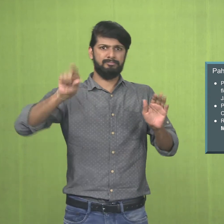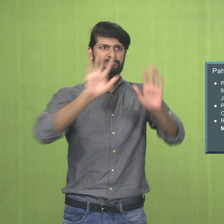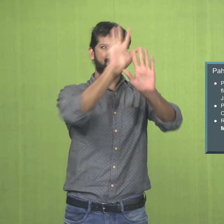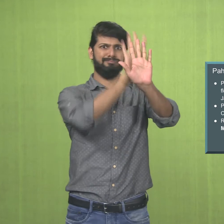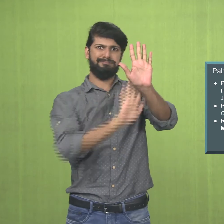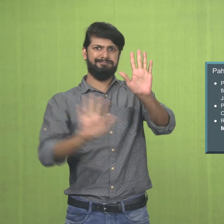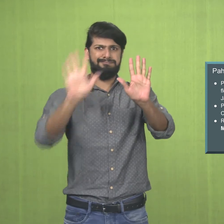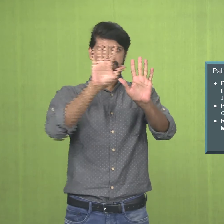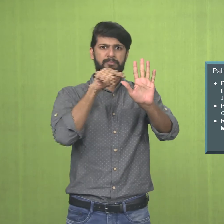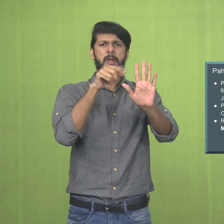Pahari painting